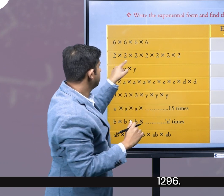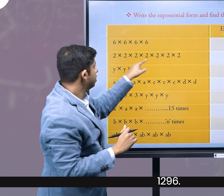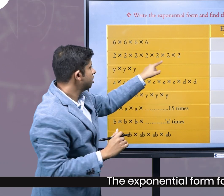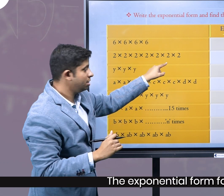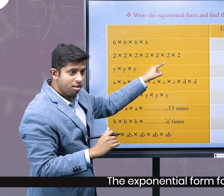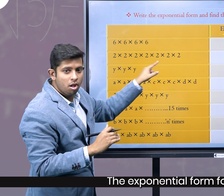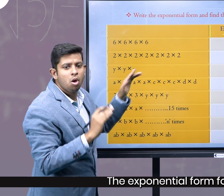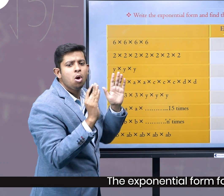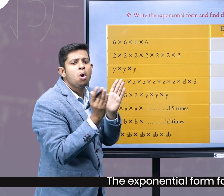The exponential form for